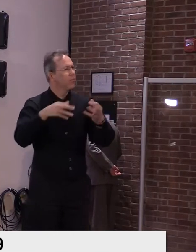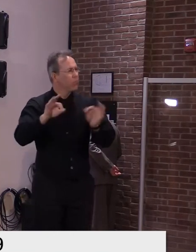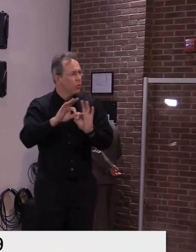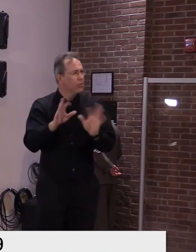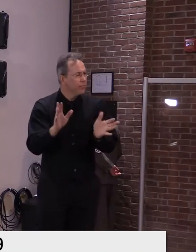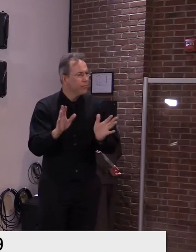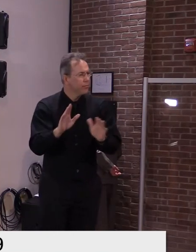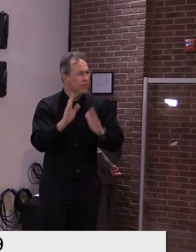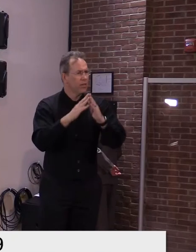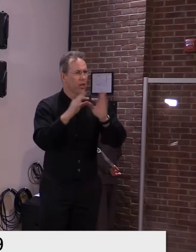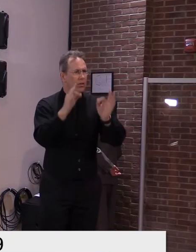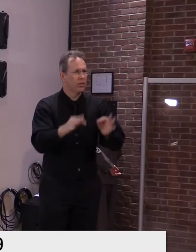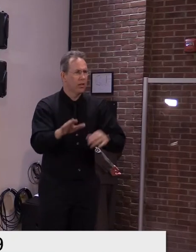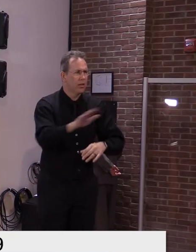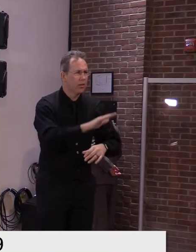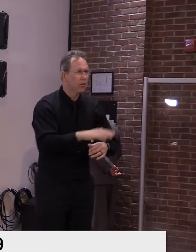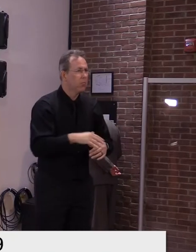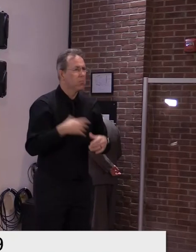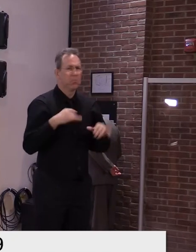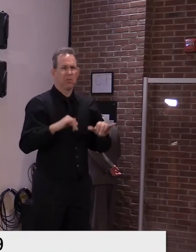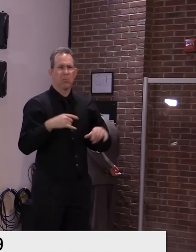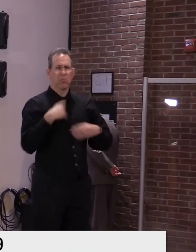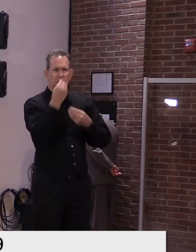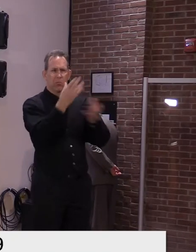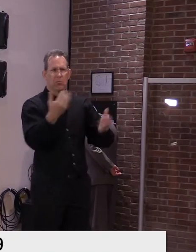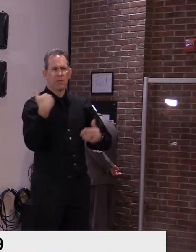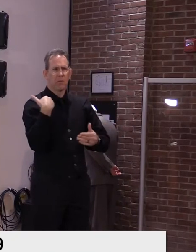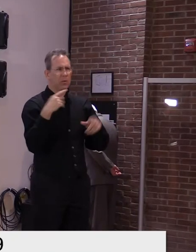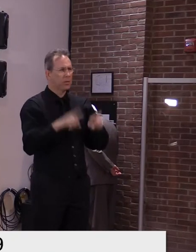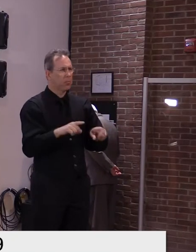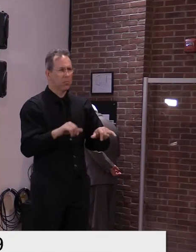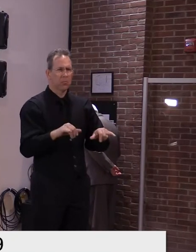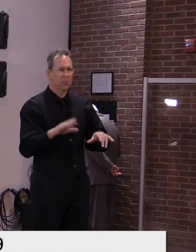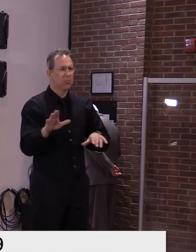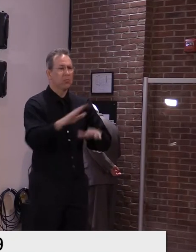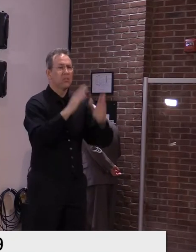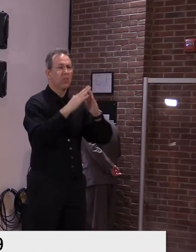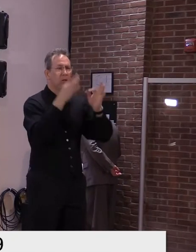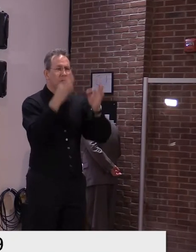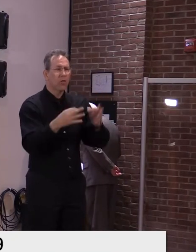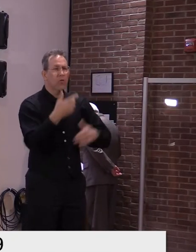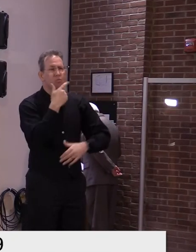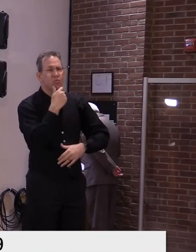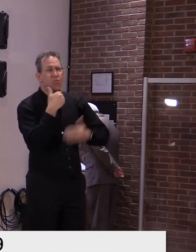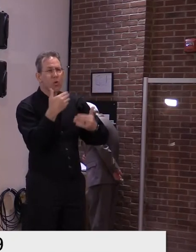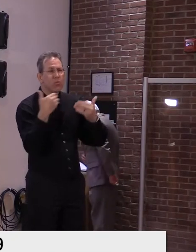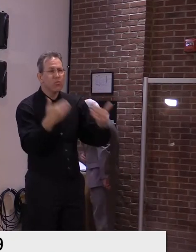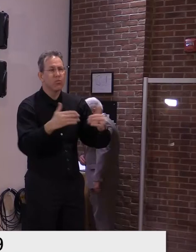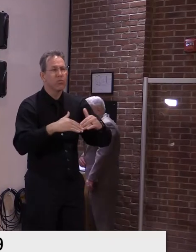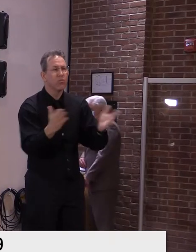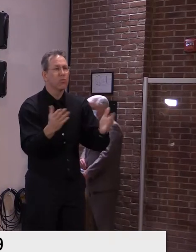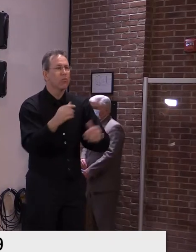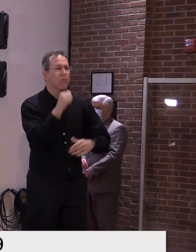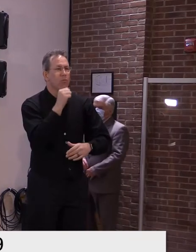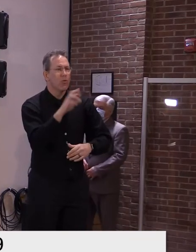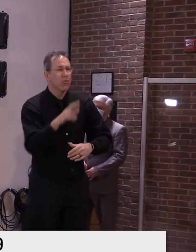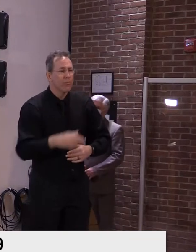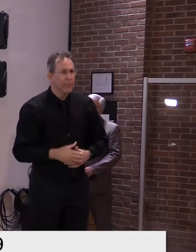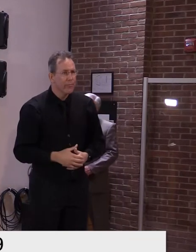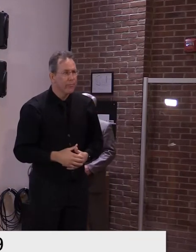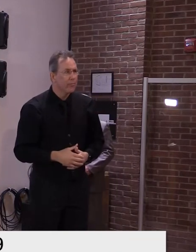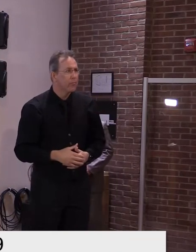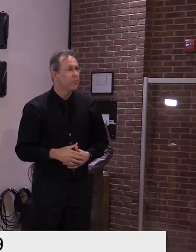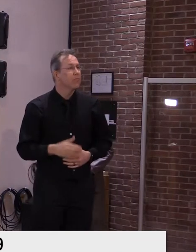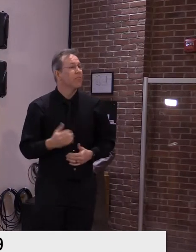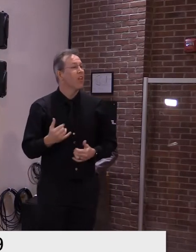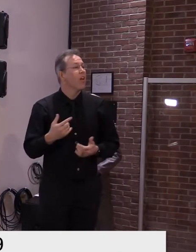that will remain in place, and they'll do what they think is right. At this point in time, Dr. Levine, I'm sure, will